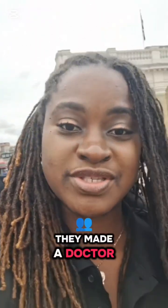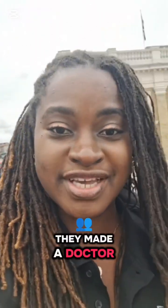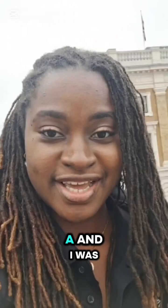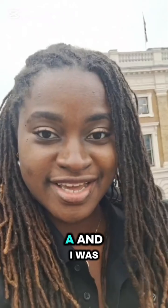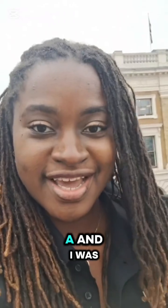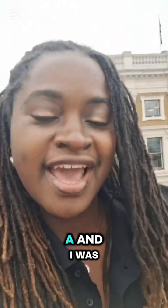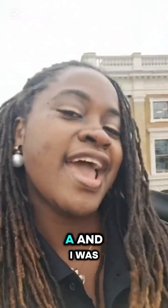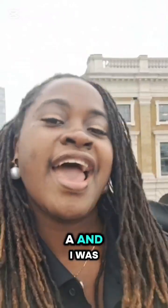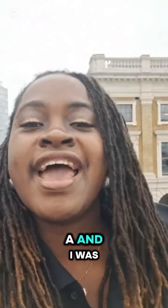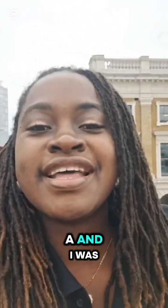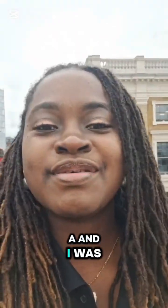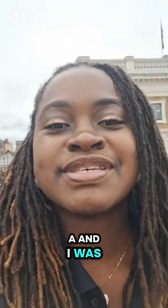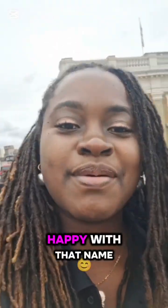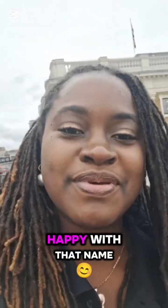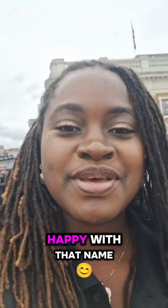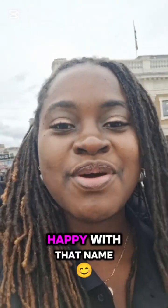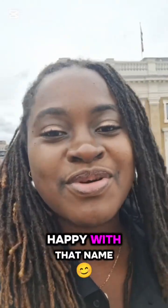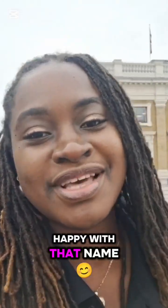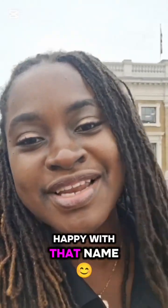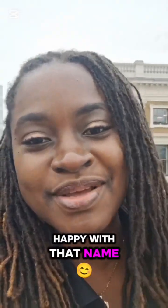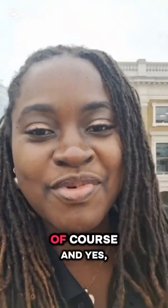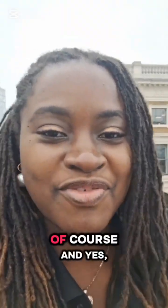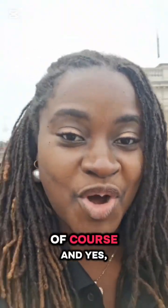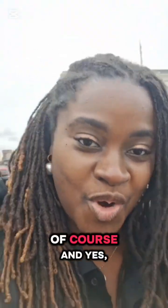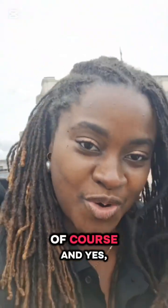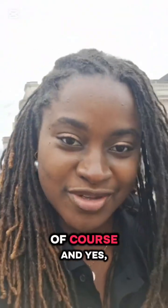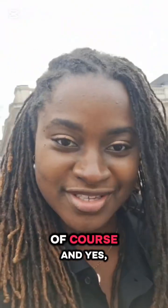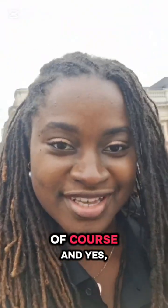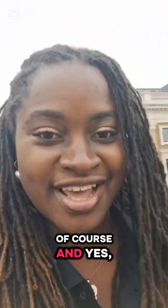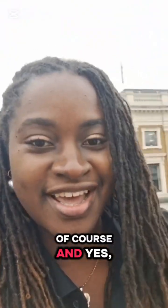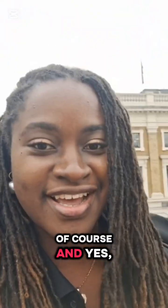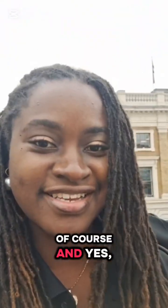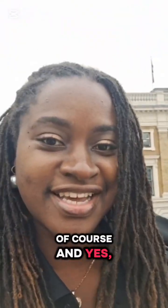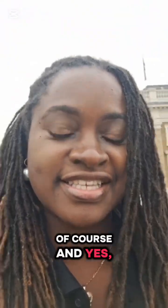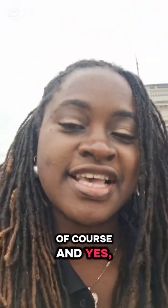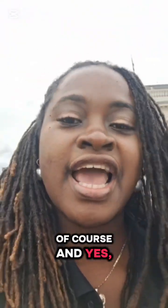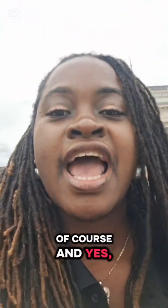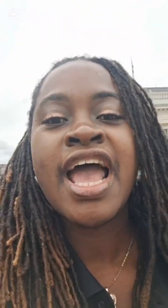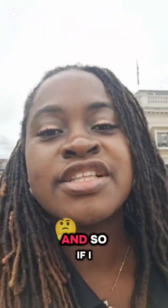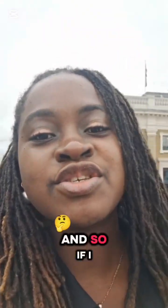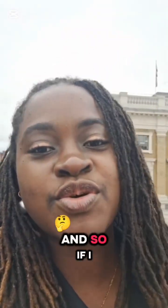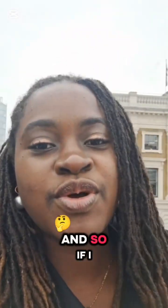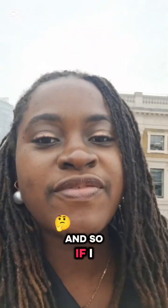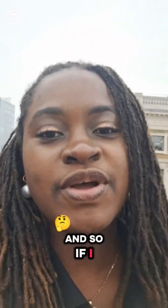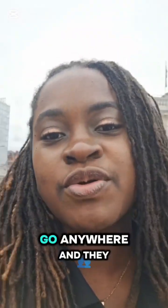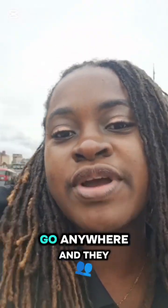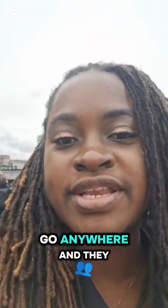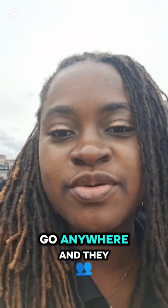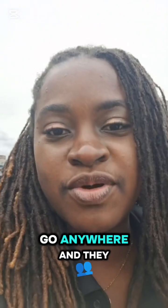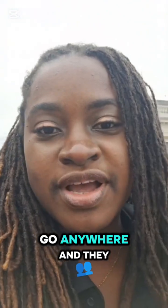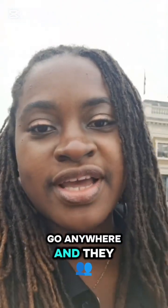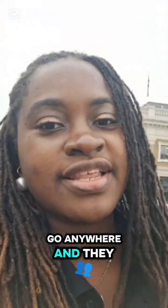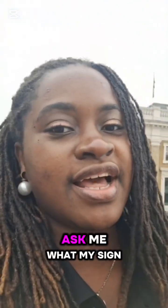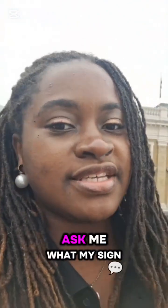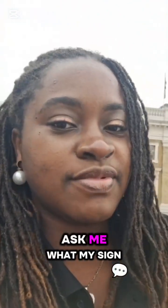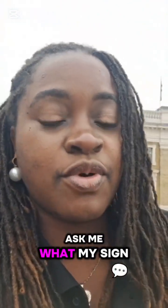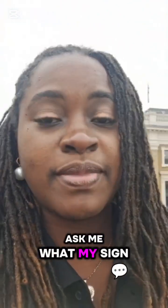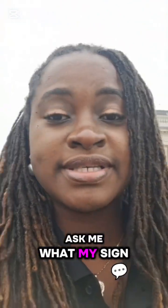A. And I was happy with that name, of course. And yes. And so if I go anywhere and they ask me what my sign